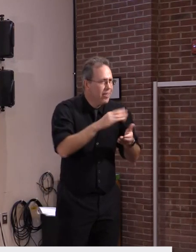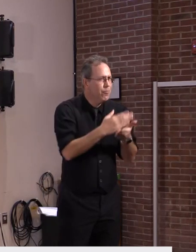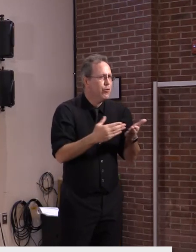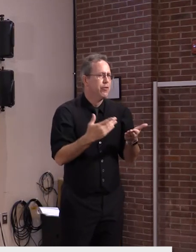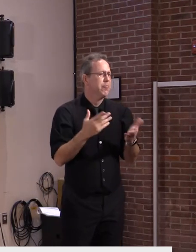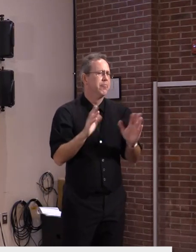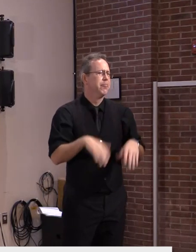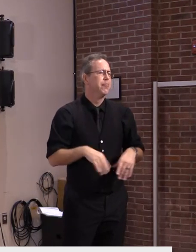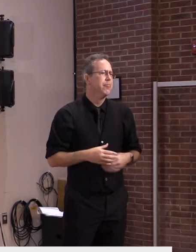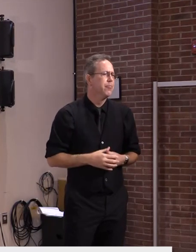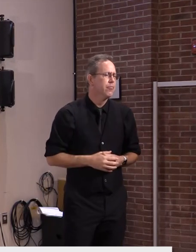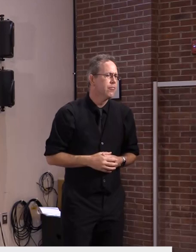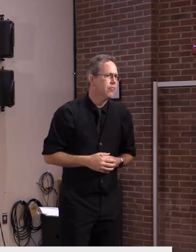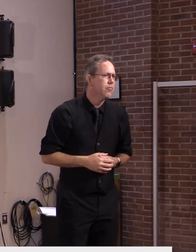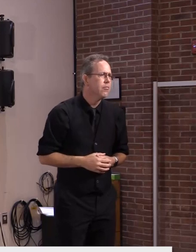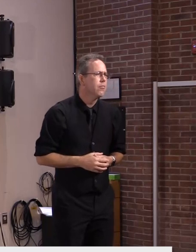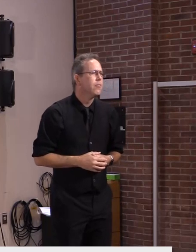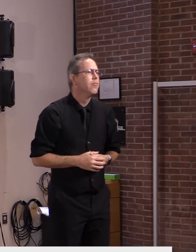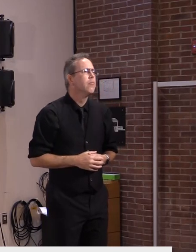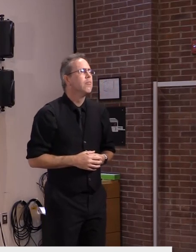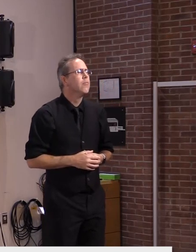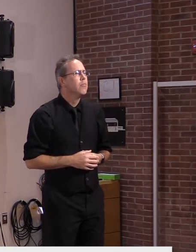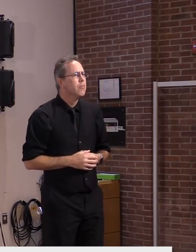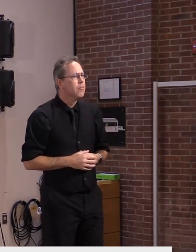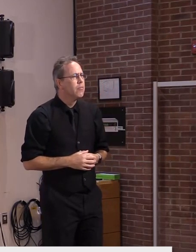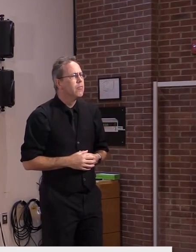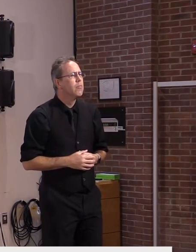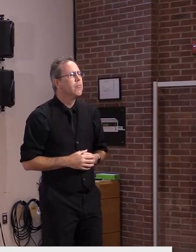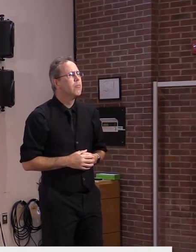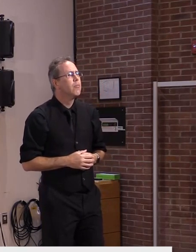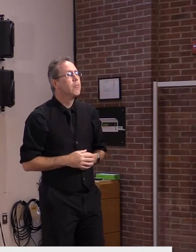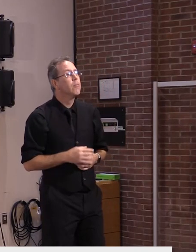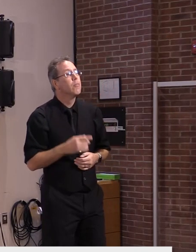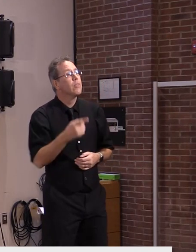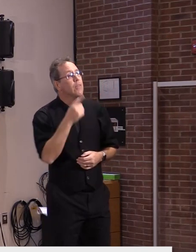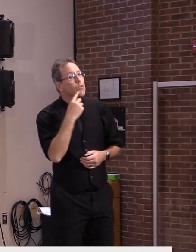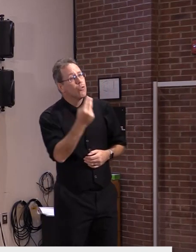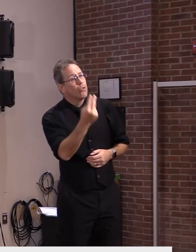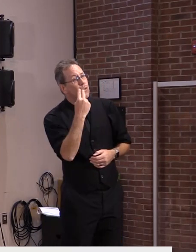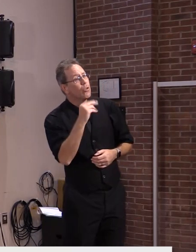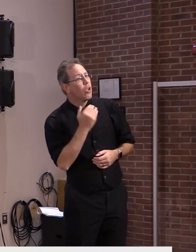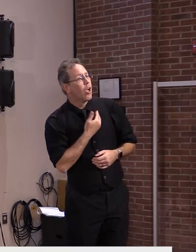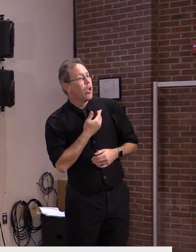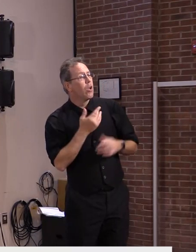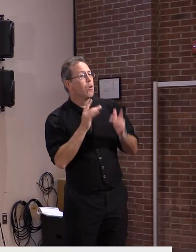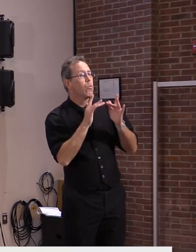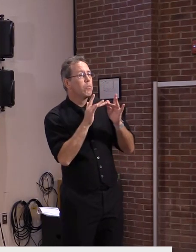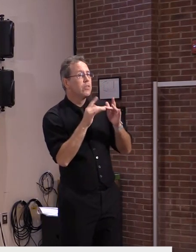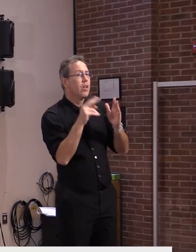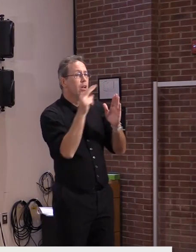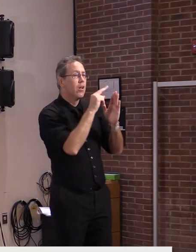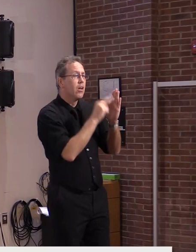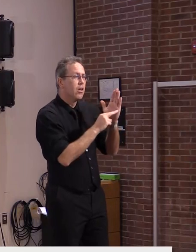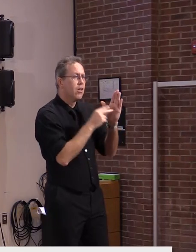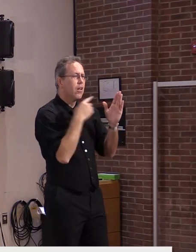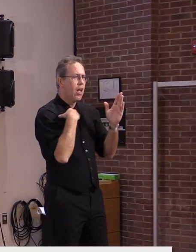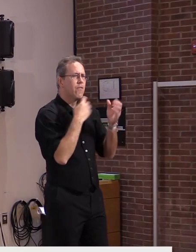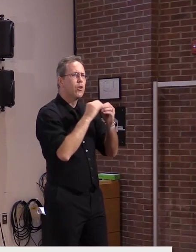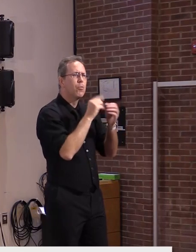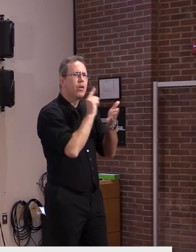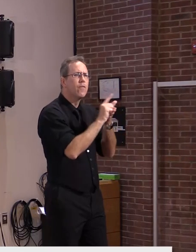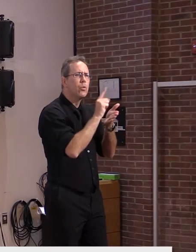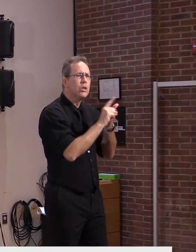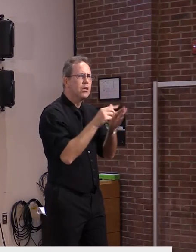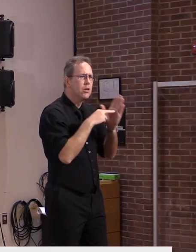I would also want to refer you to our weekly update on our website, because instead of just focusing on the